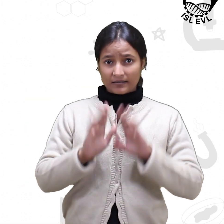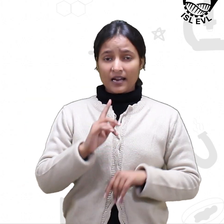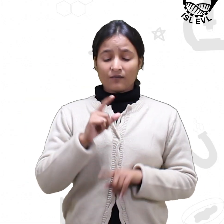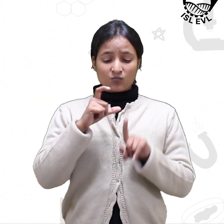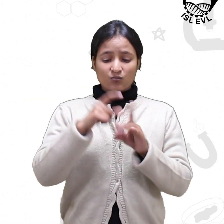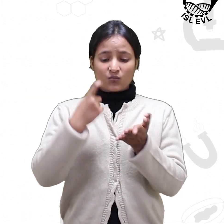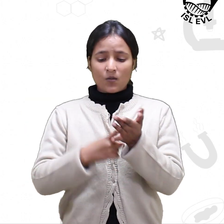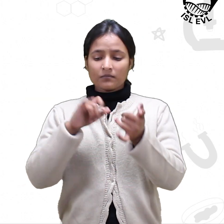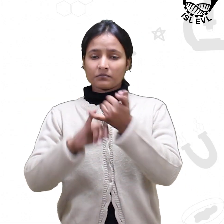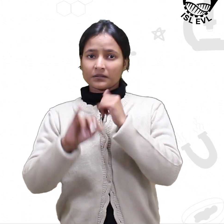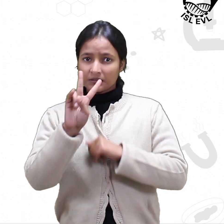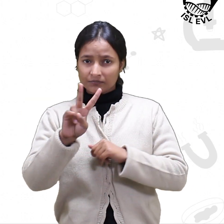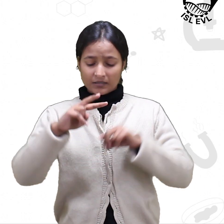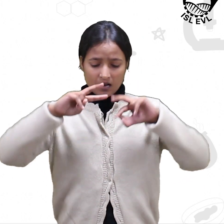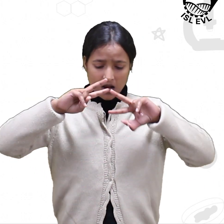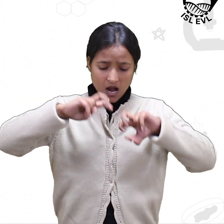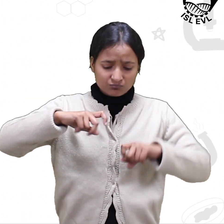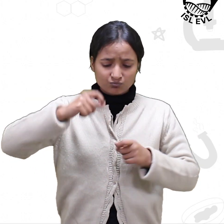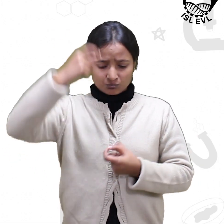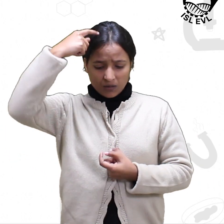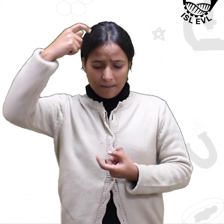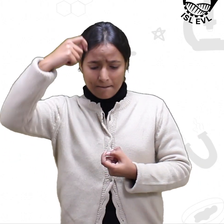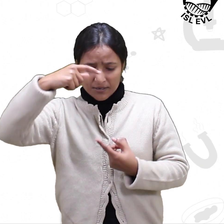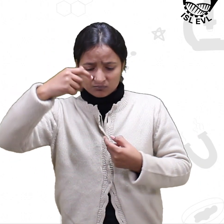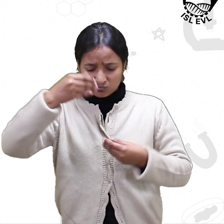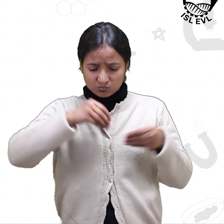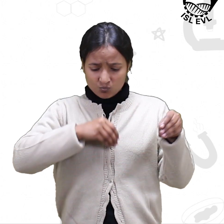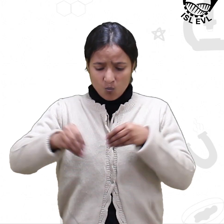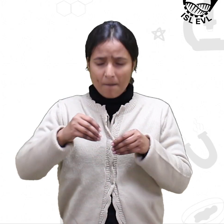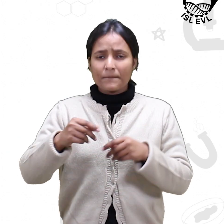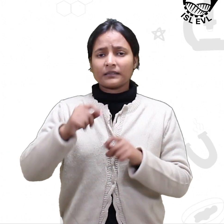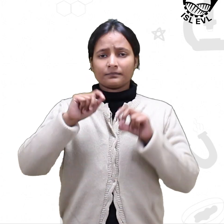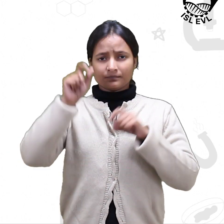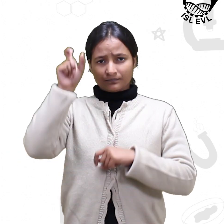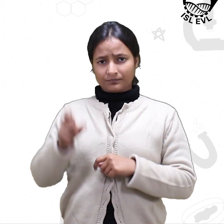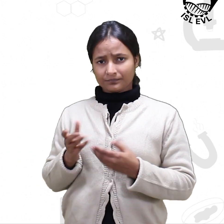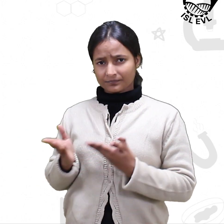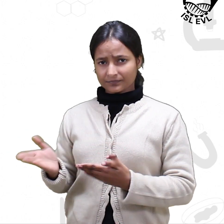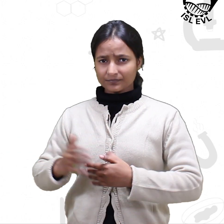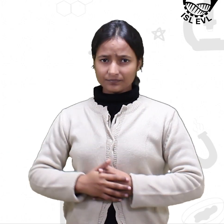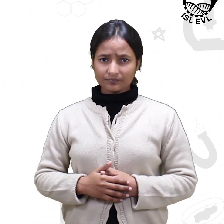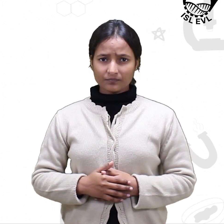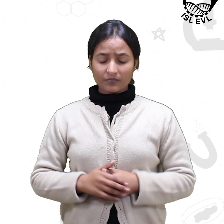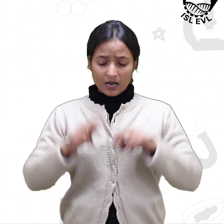movements. She explains how she uses flies to study movements in the